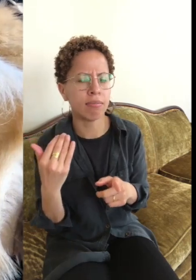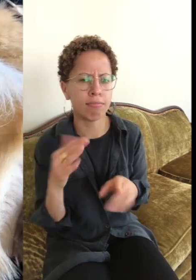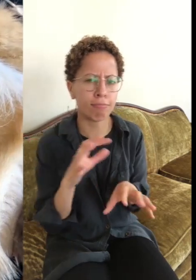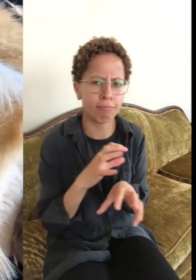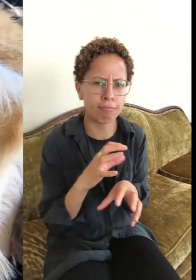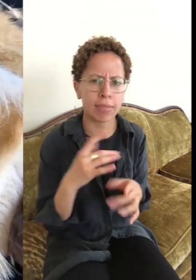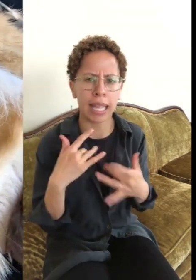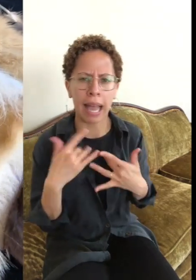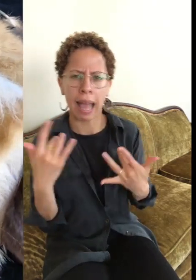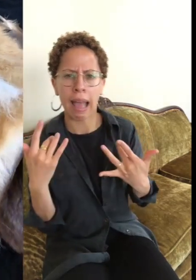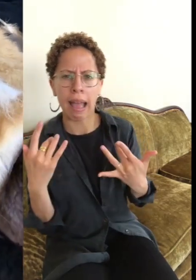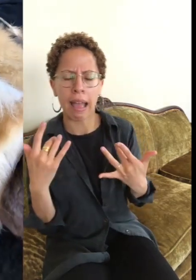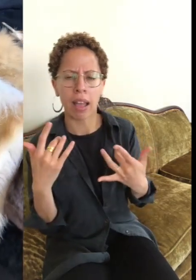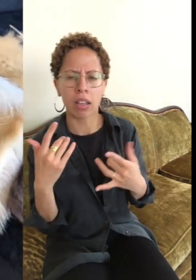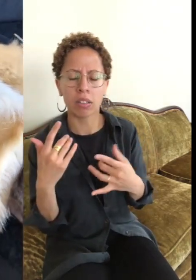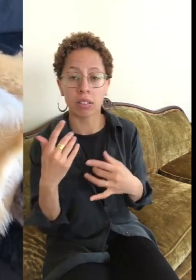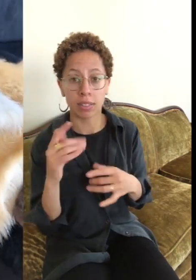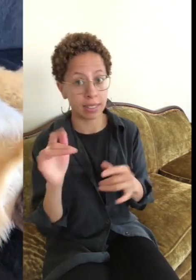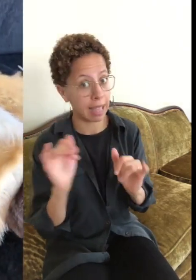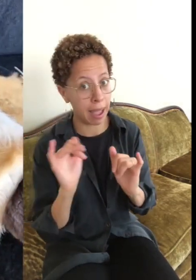animal.